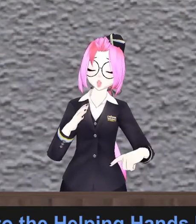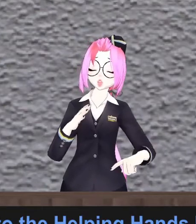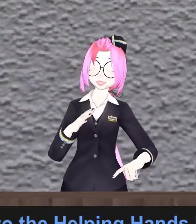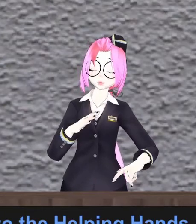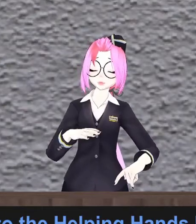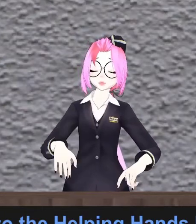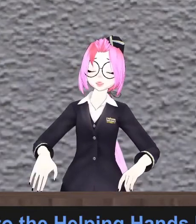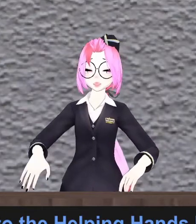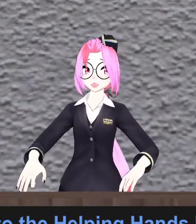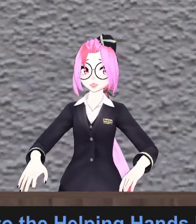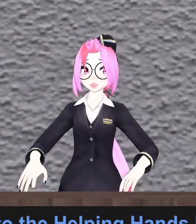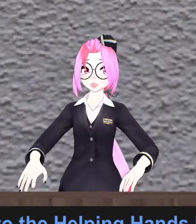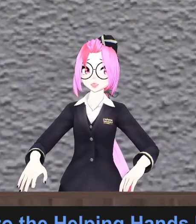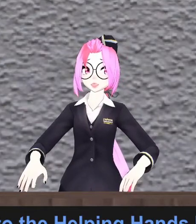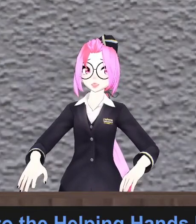Yeah. Yeah.